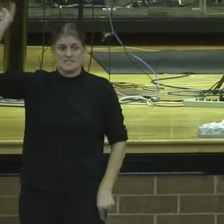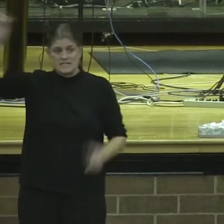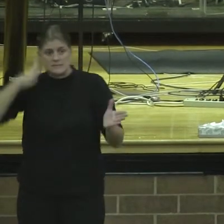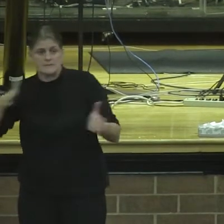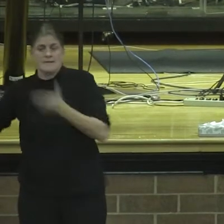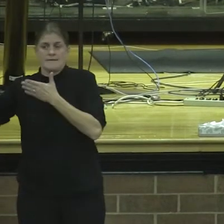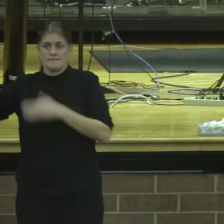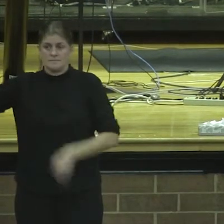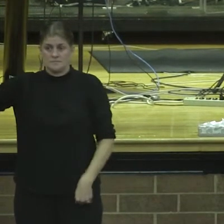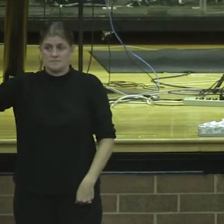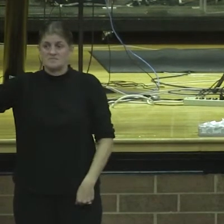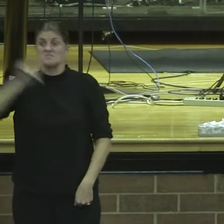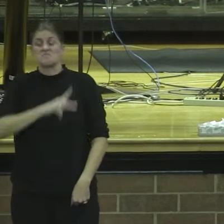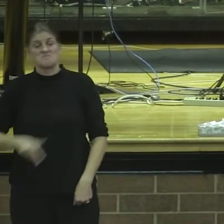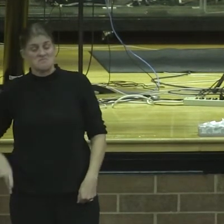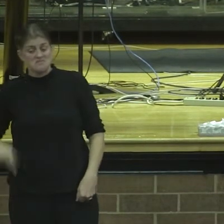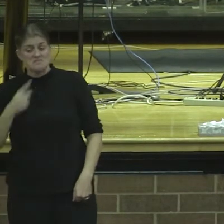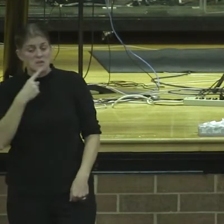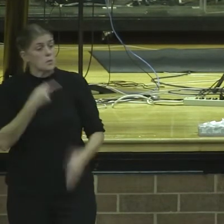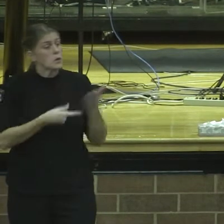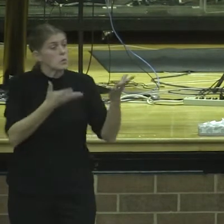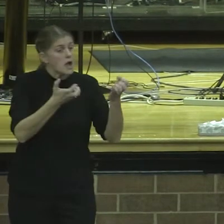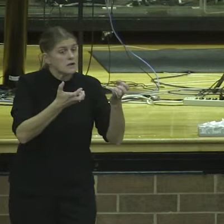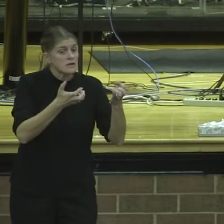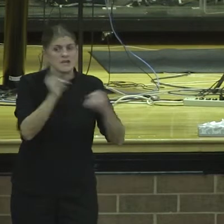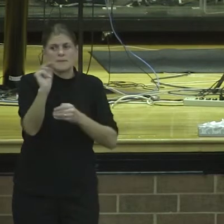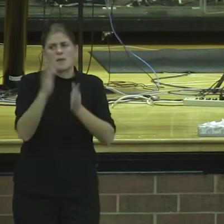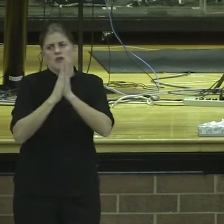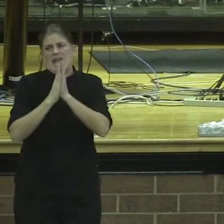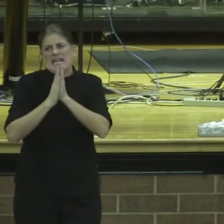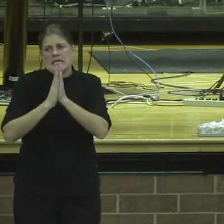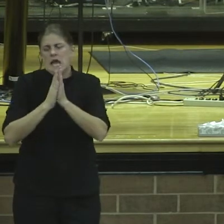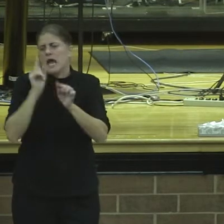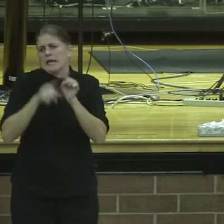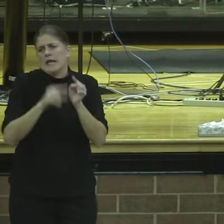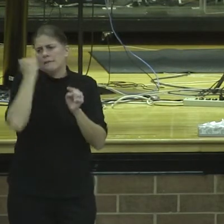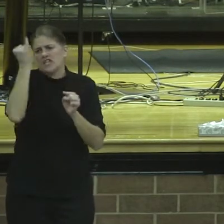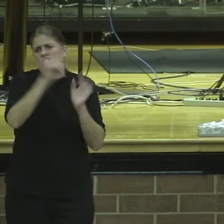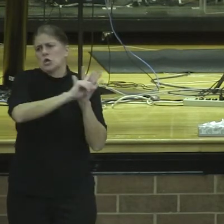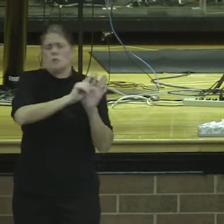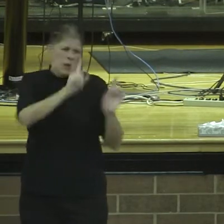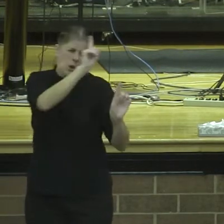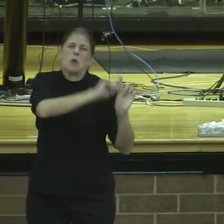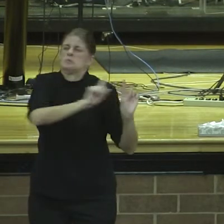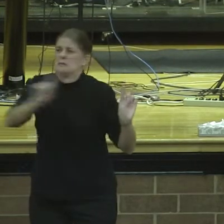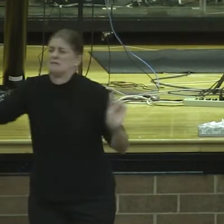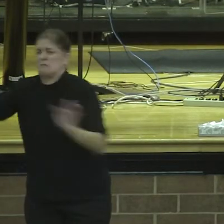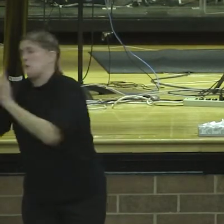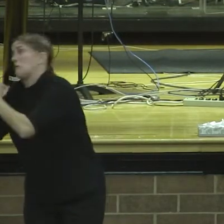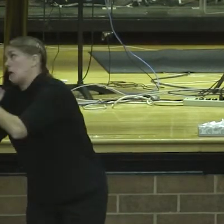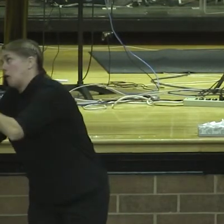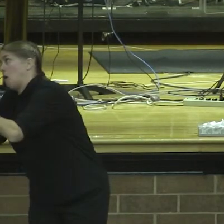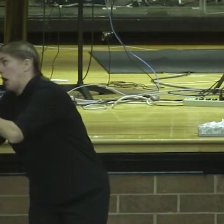So the king asked, what do you want? And he prayed. Now it had to be quick. I can't imagine you leaving the king for a long period of time. If the king asks you a